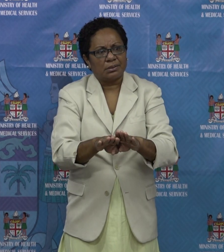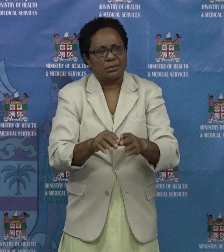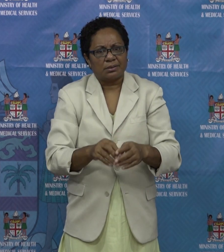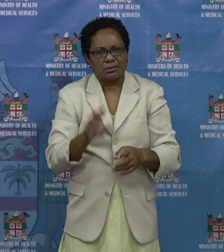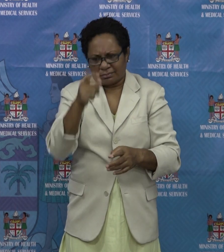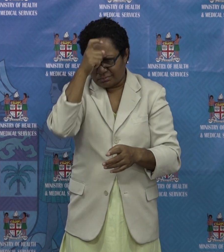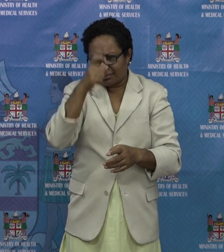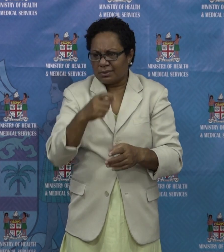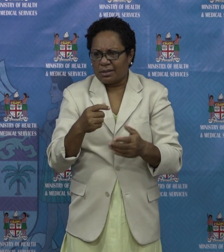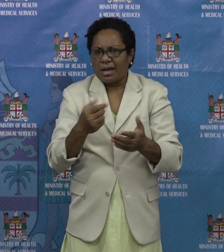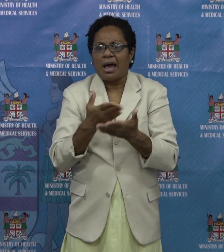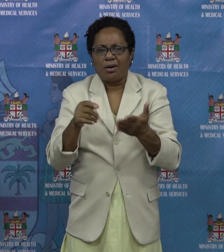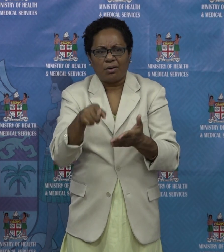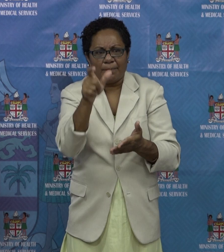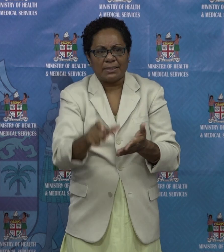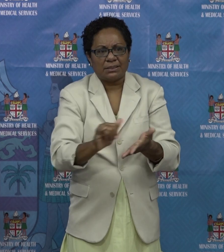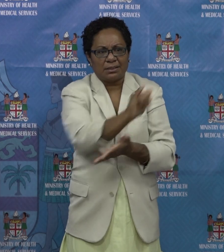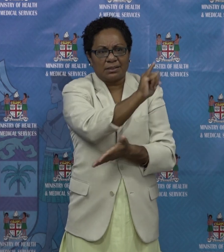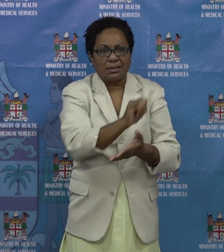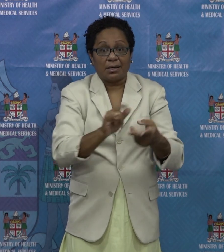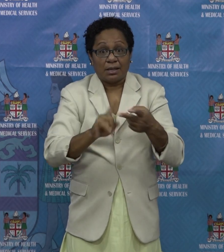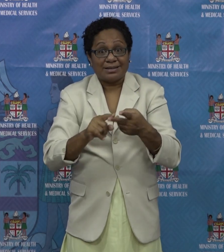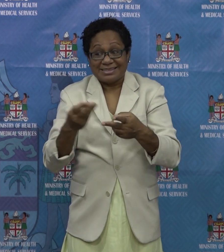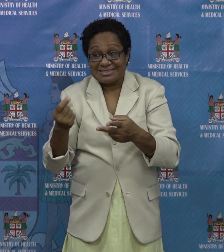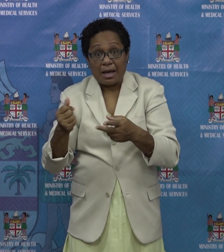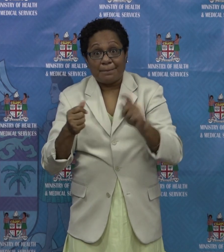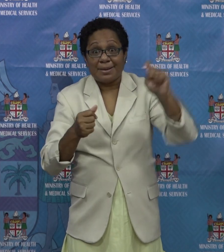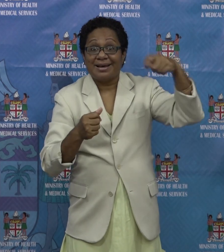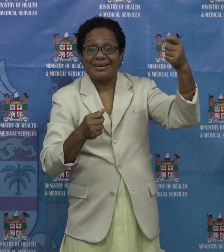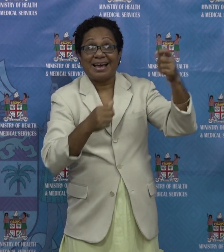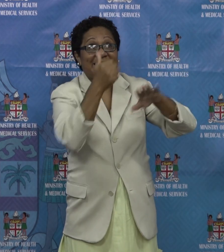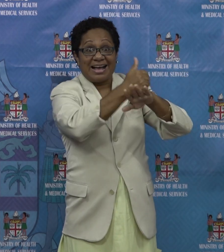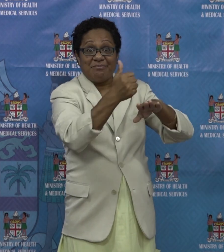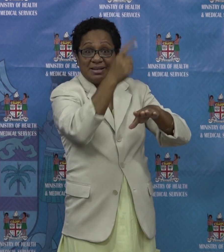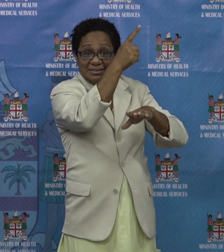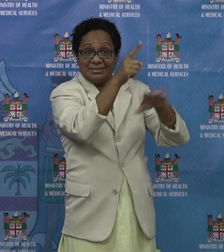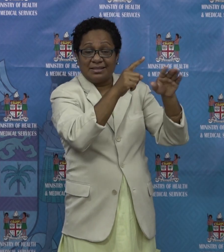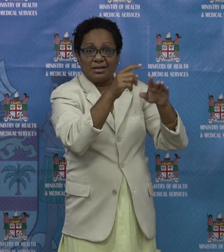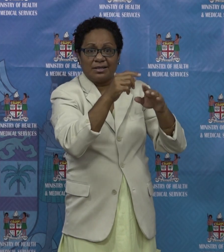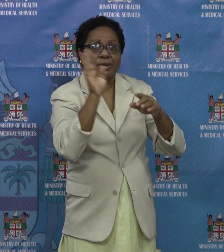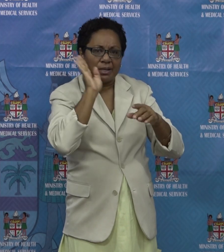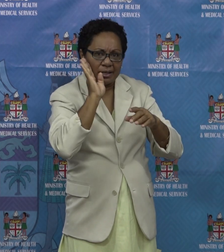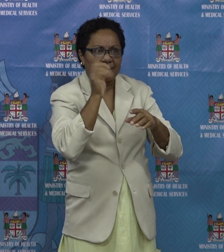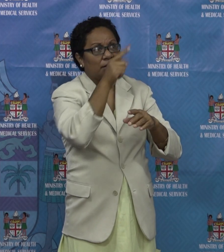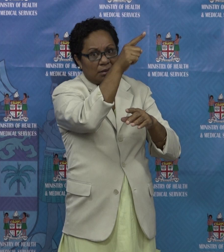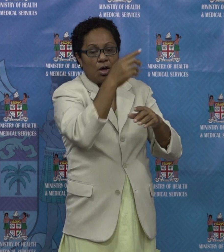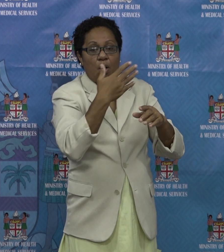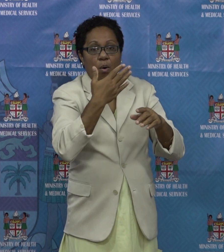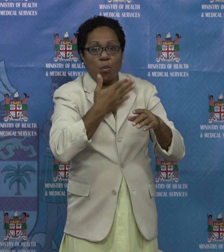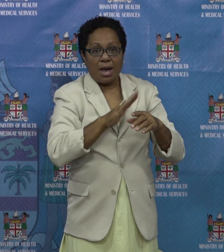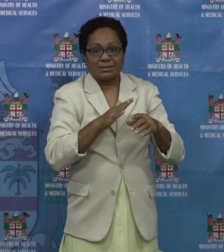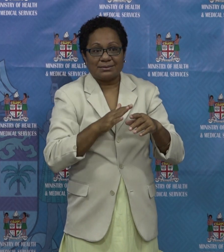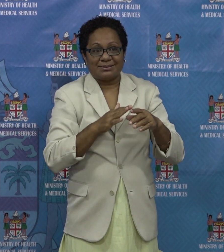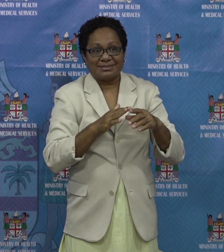also hearing plans being made by some of our neighbor governments to repatriate their citizens. The U.S.